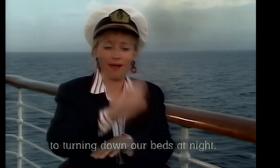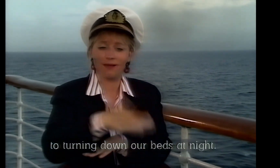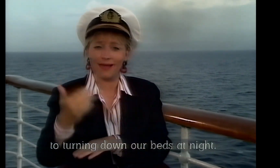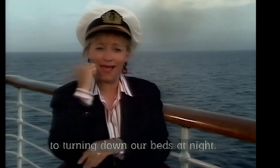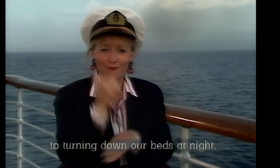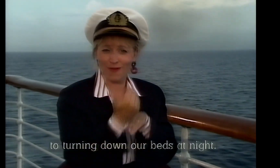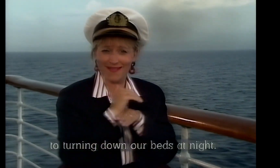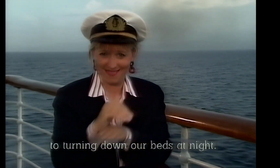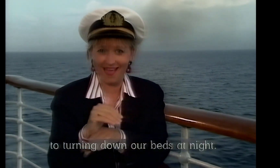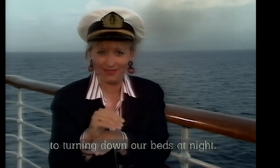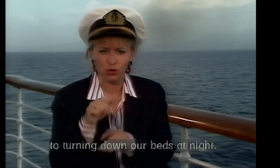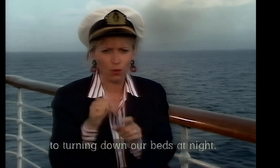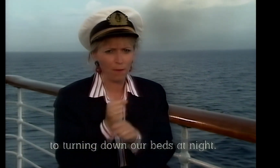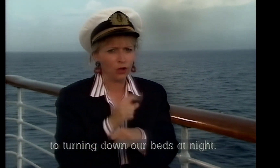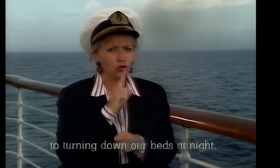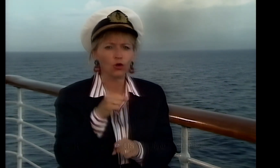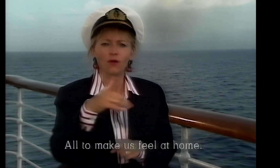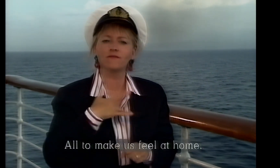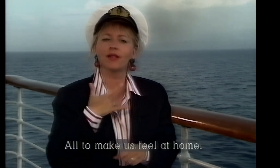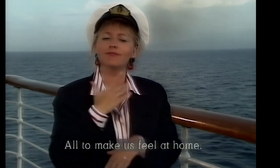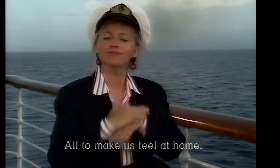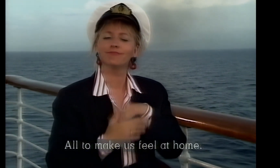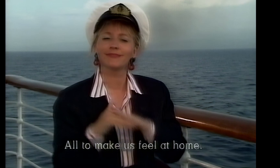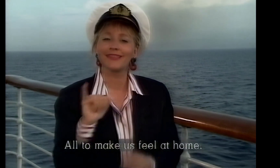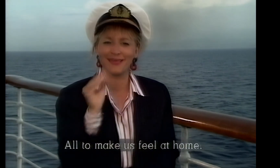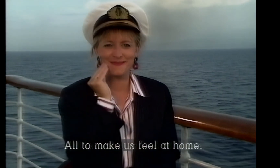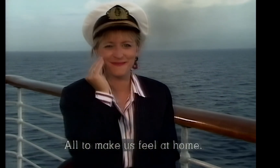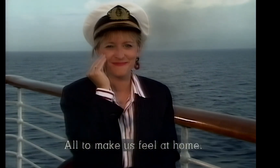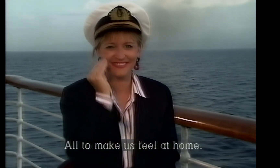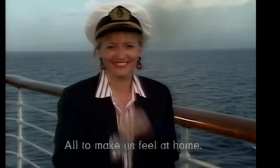at night, all in an effort to make us feel at home.